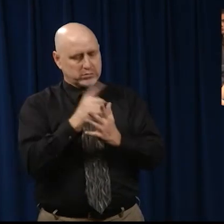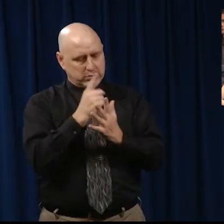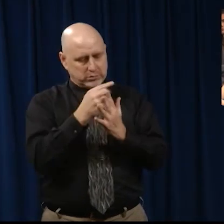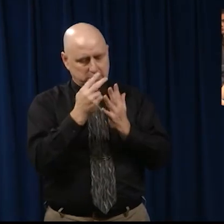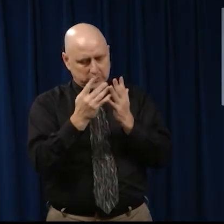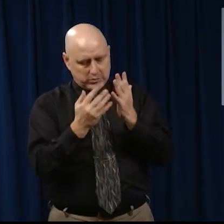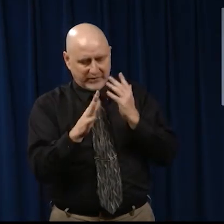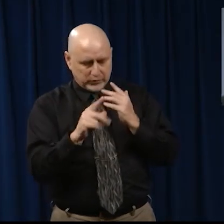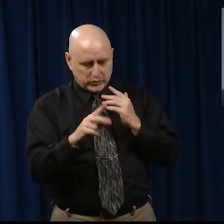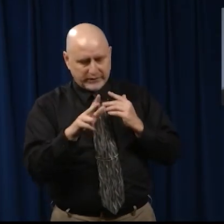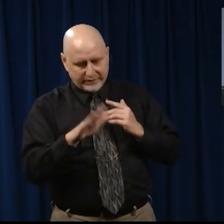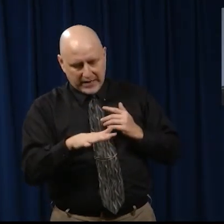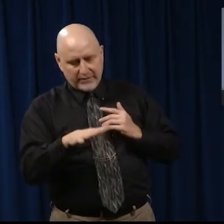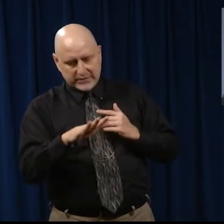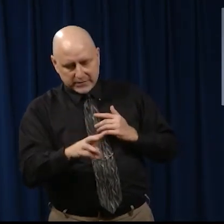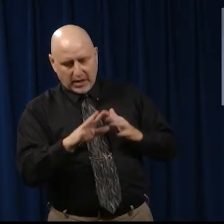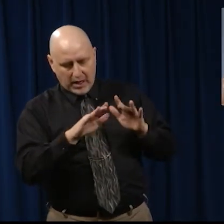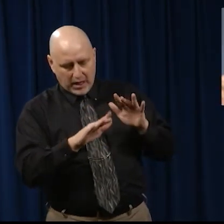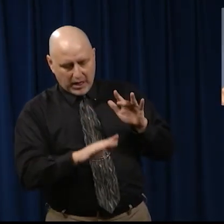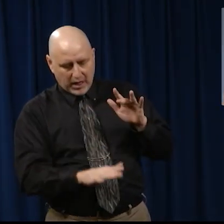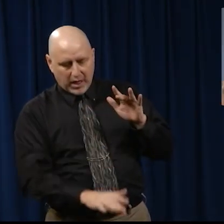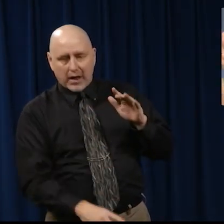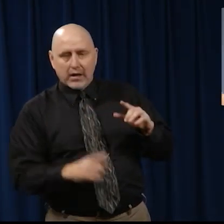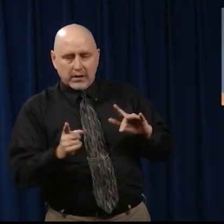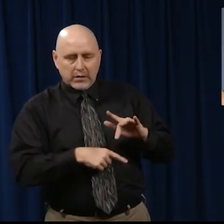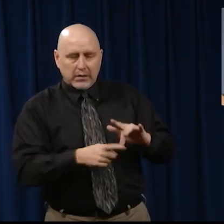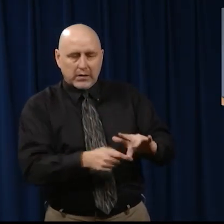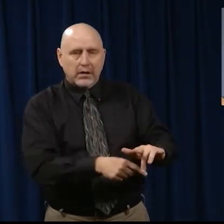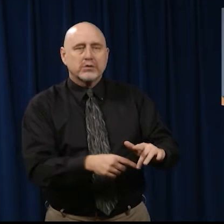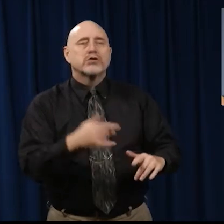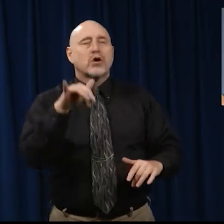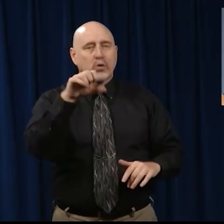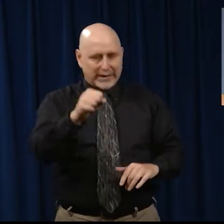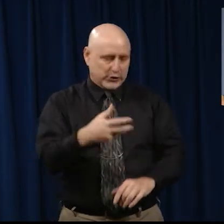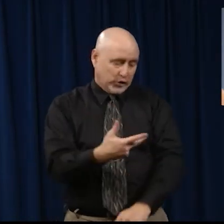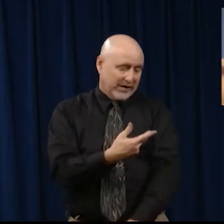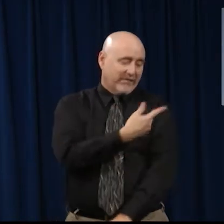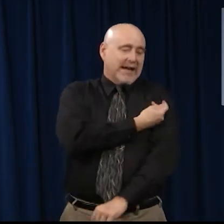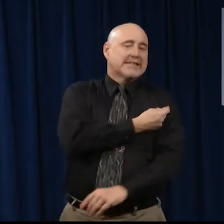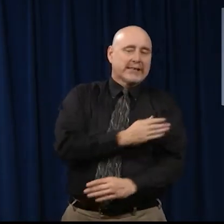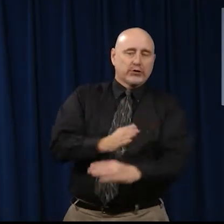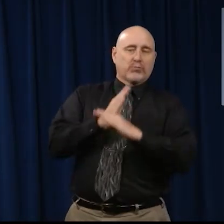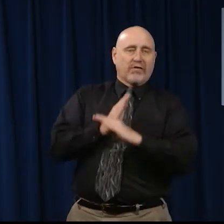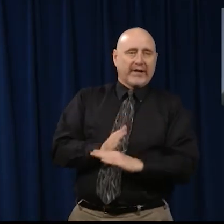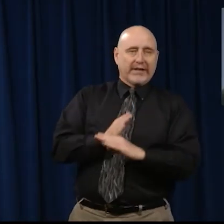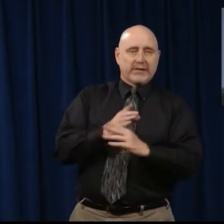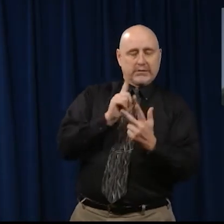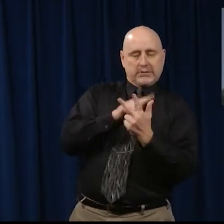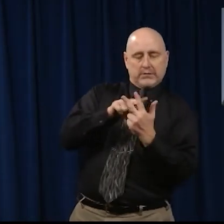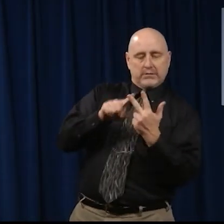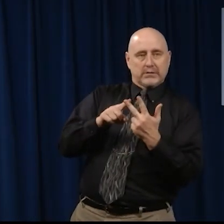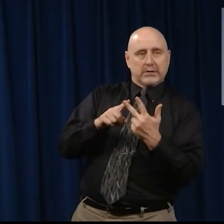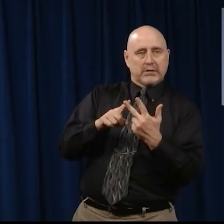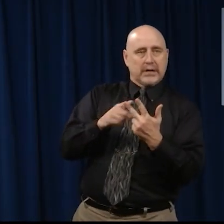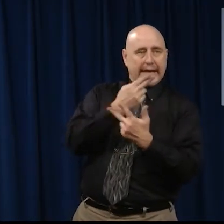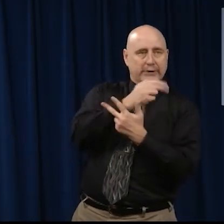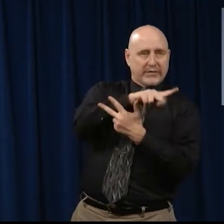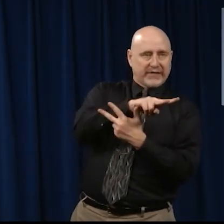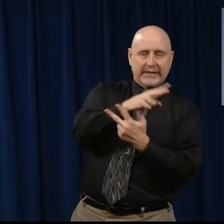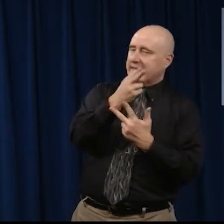33, 35, 51, 52, 55, etc. on down the list. So yes, you can get a vaccine for HPV. You can't get a